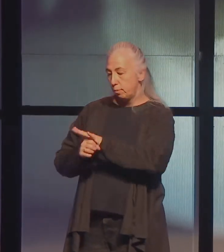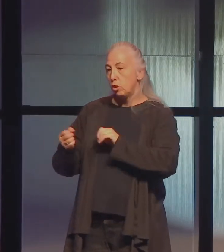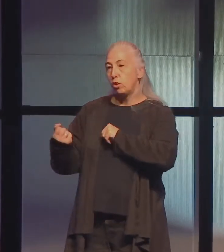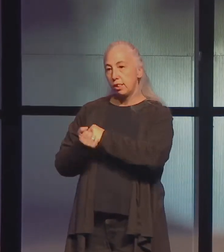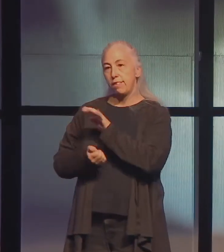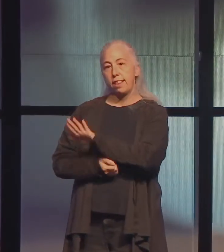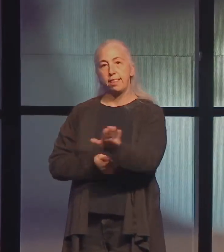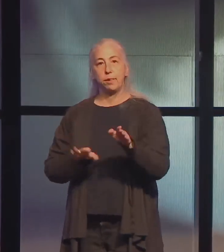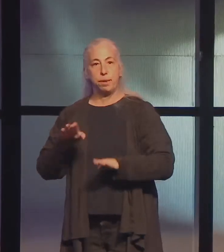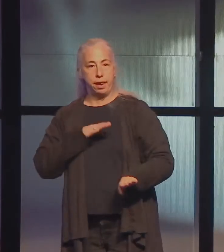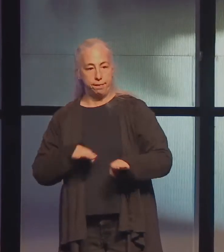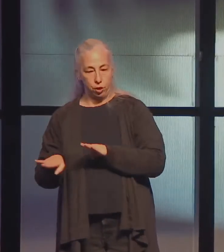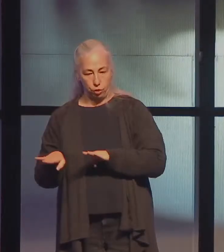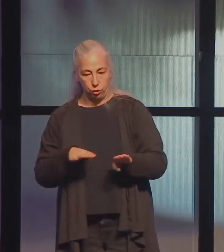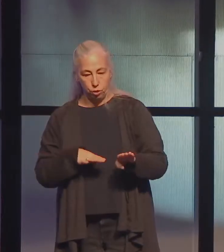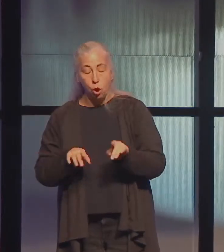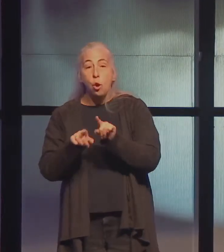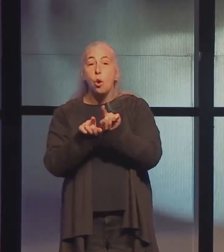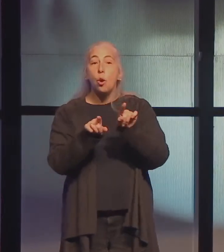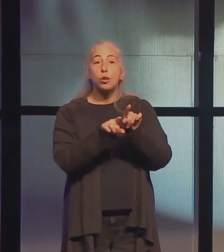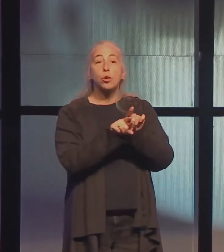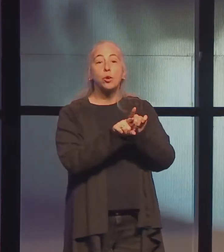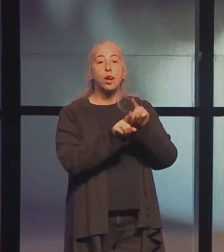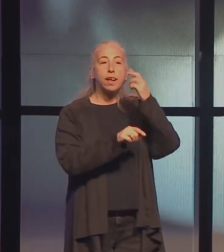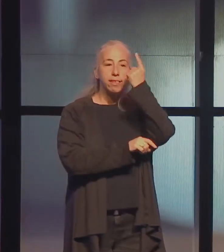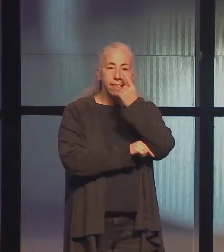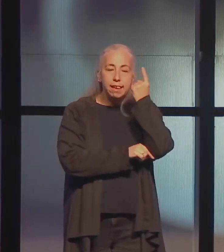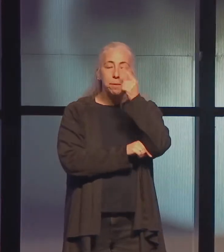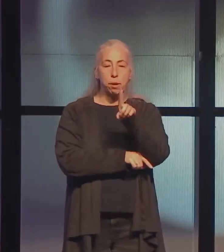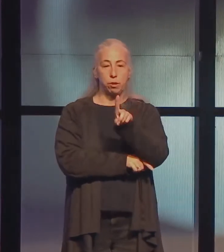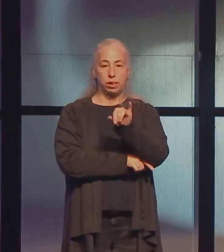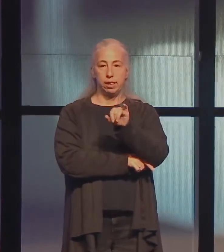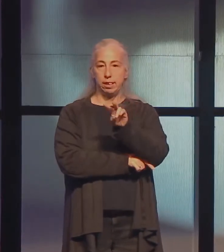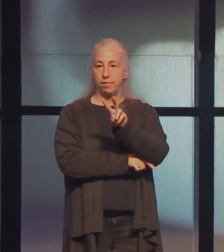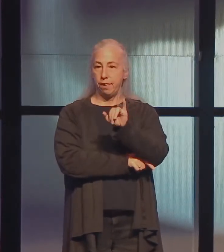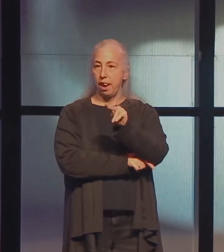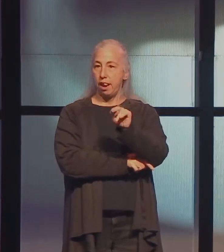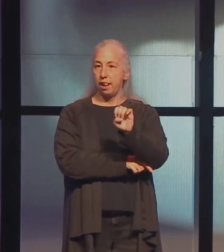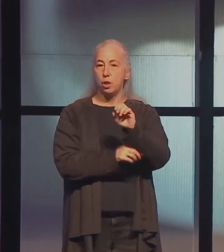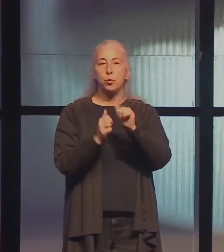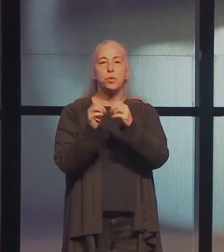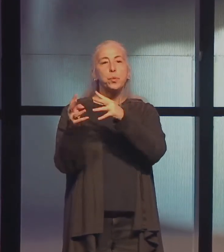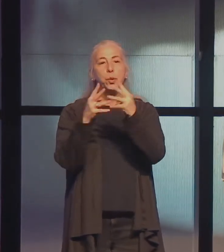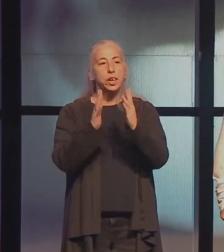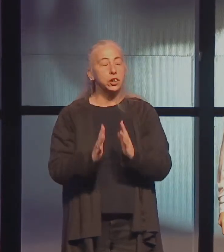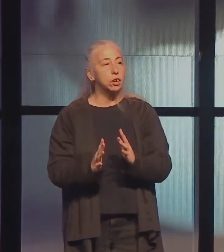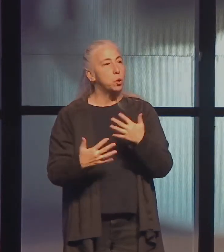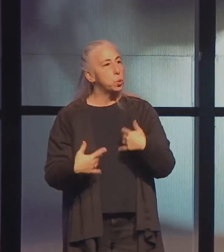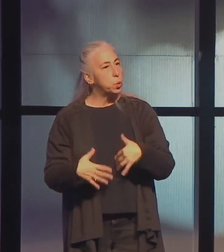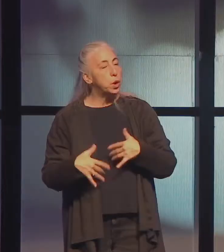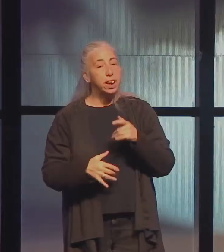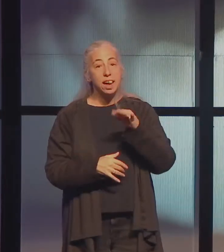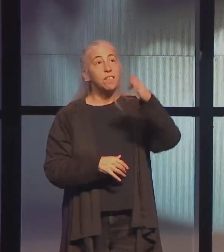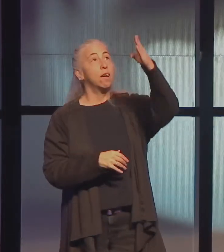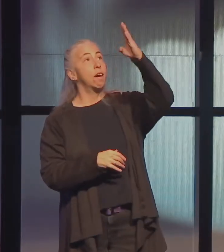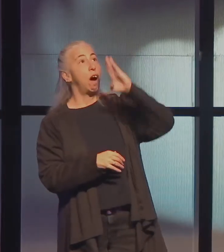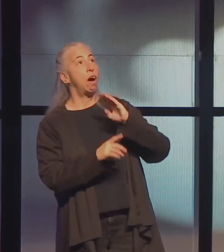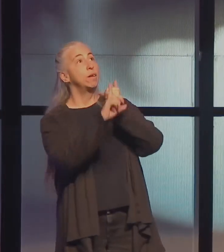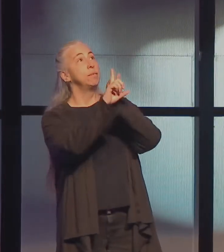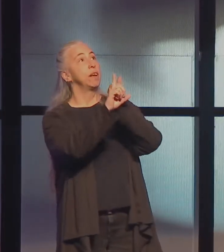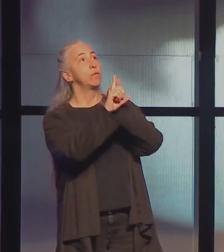think about the divine in warrior terms. Could you imagine if our dominating metaphor of our tradition was God as a